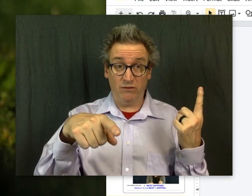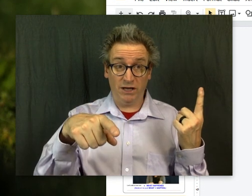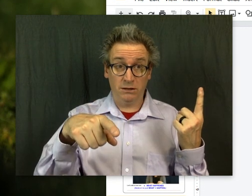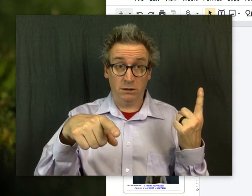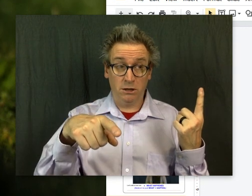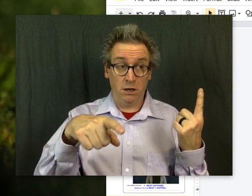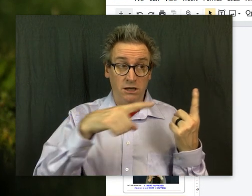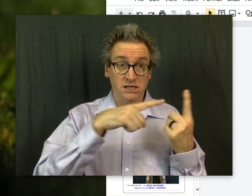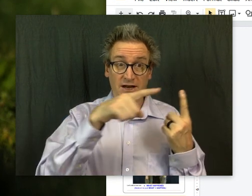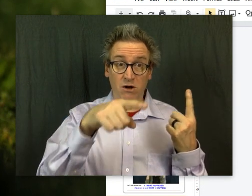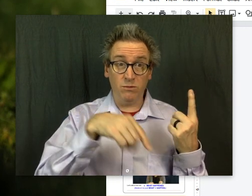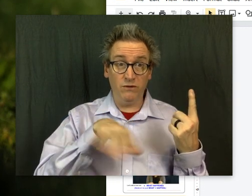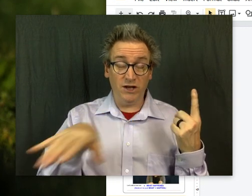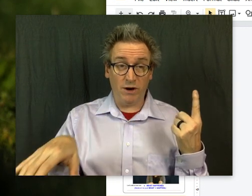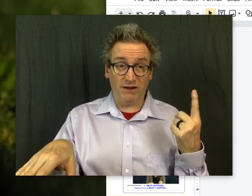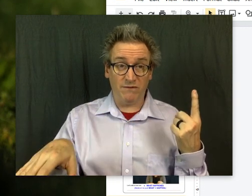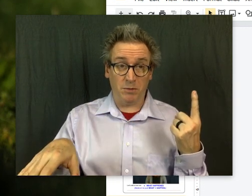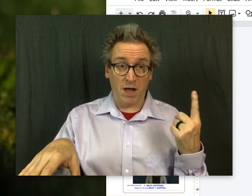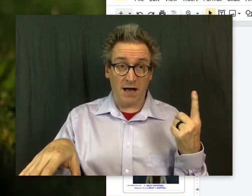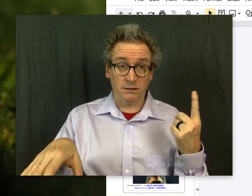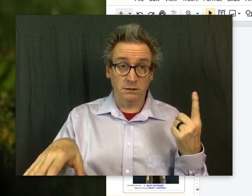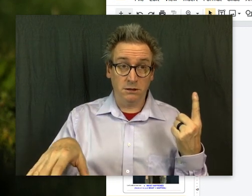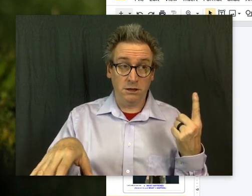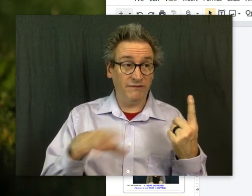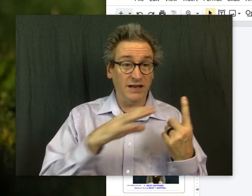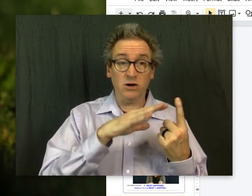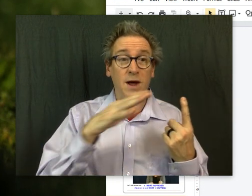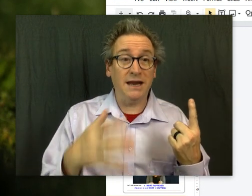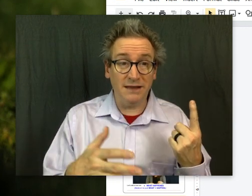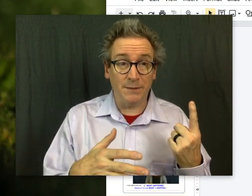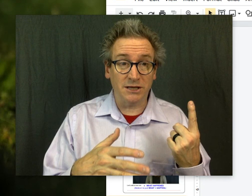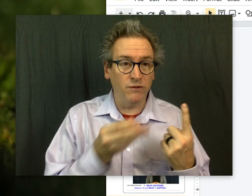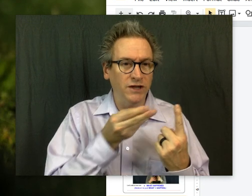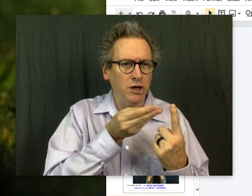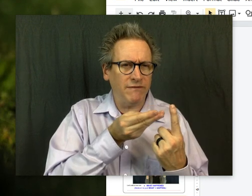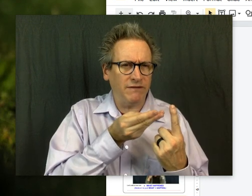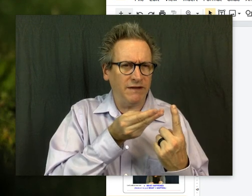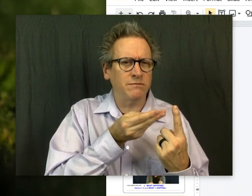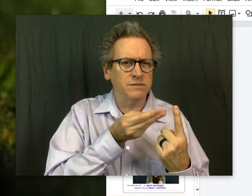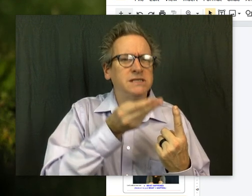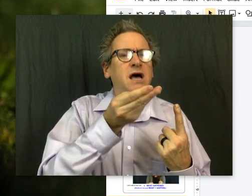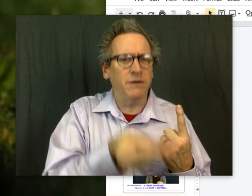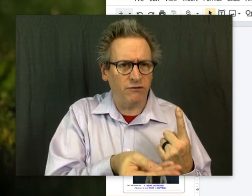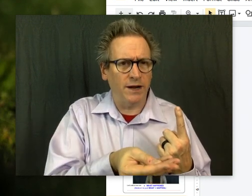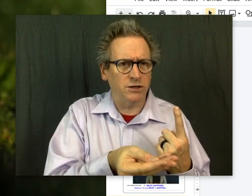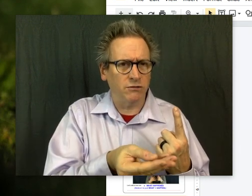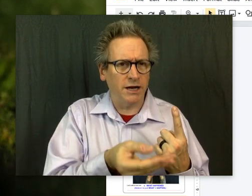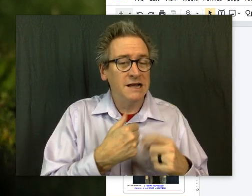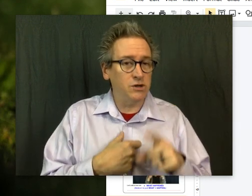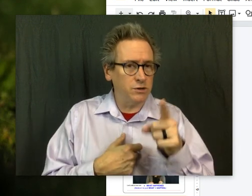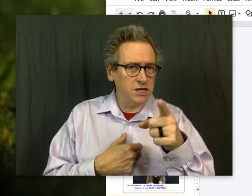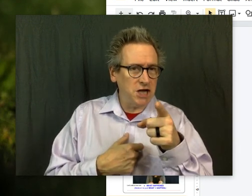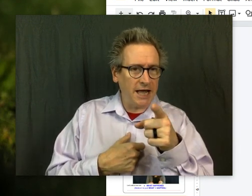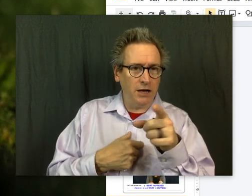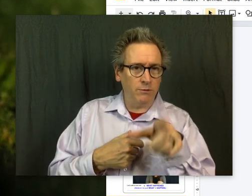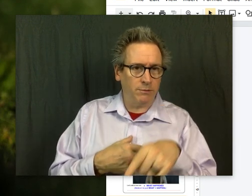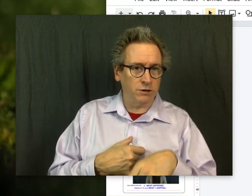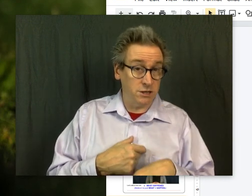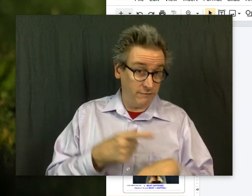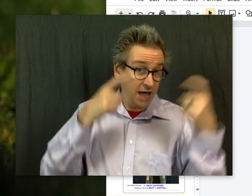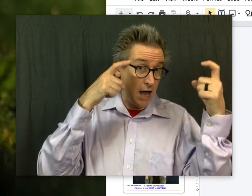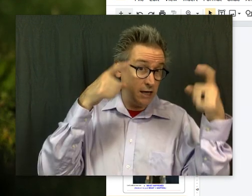the movie. Because if they know the movie, you don't have to give them the plot. If they don't know anything about the movie, you kind of have to give them some information, right? So there's a check-in